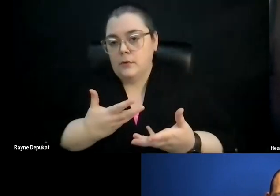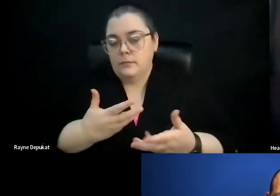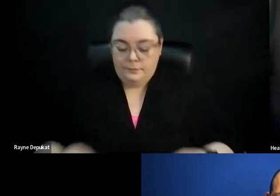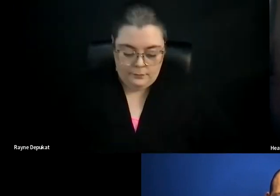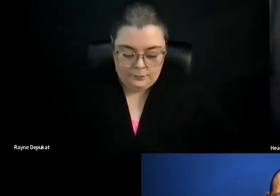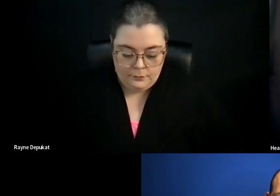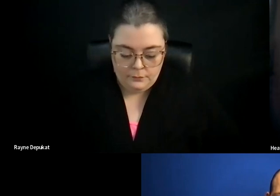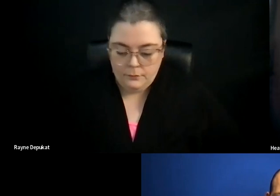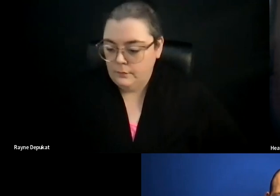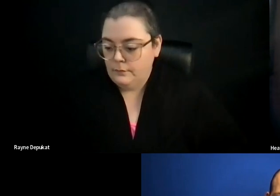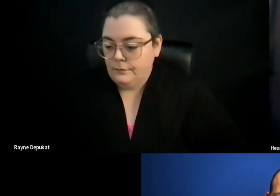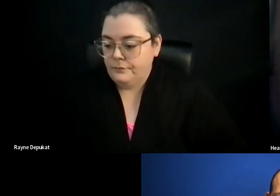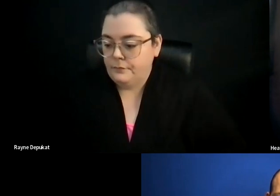If there are any objections, just let me know.